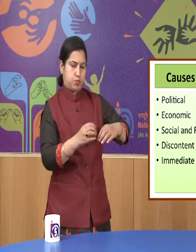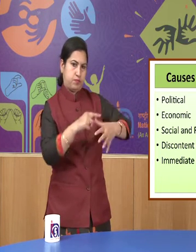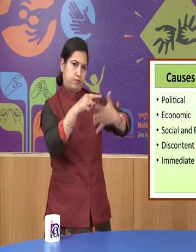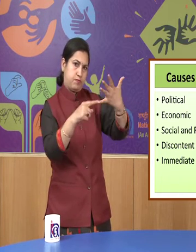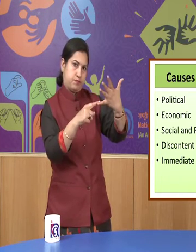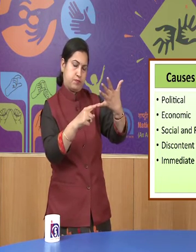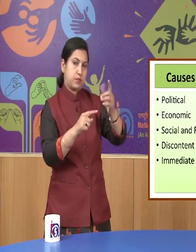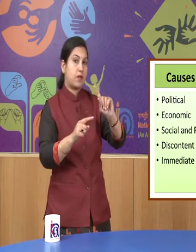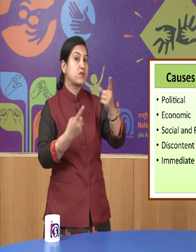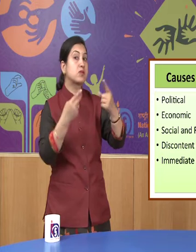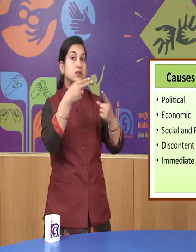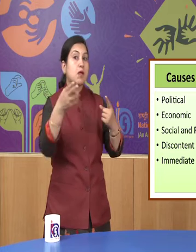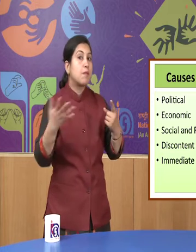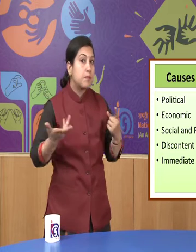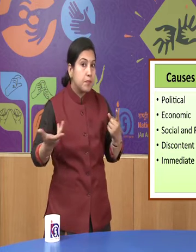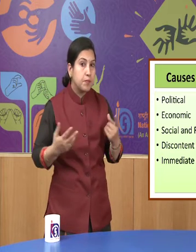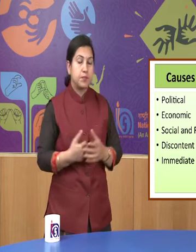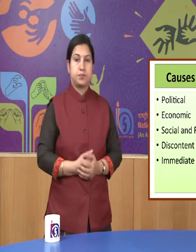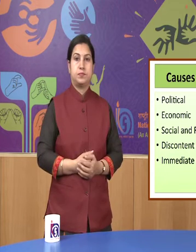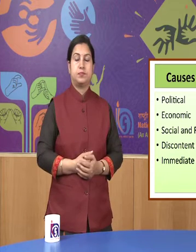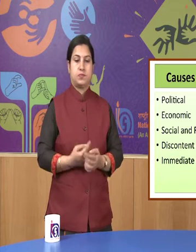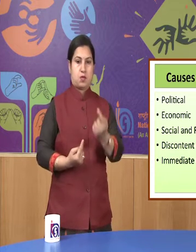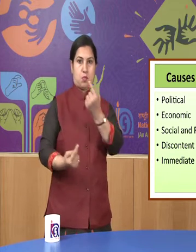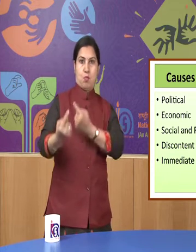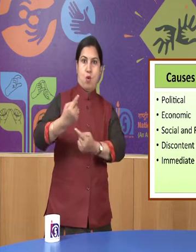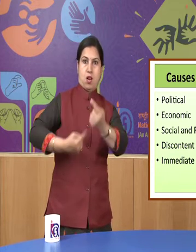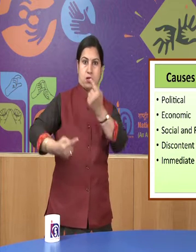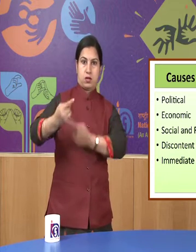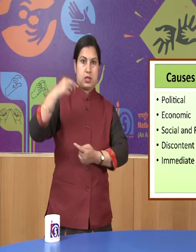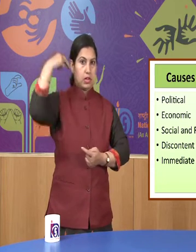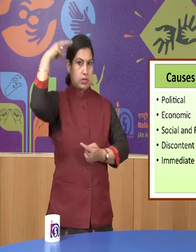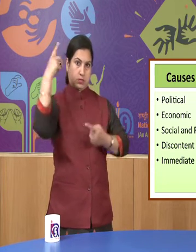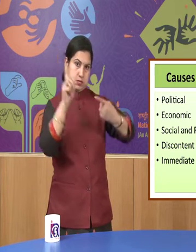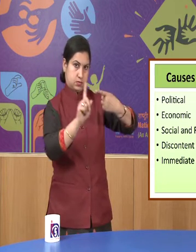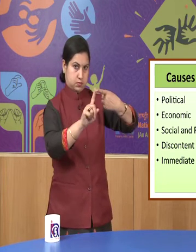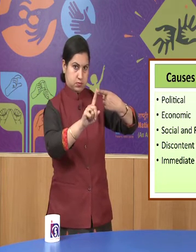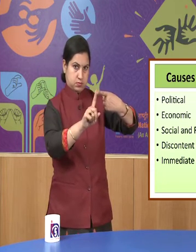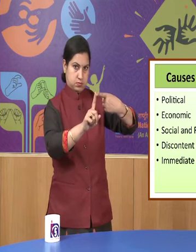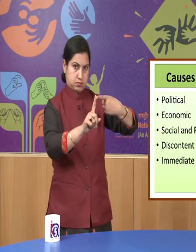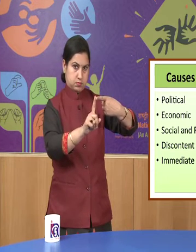The first category is the political causes.